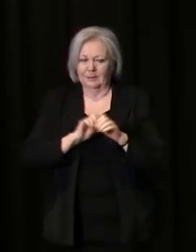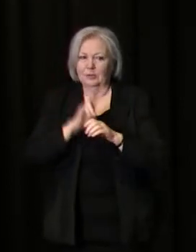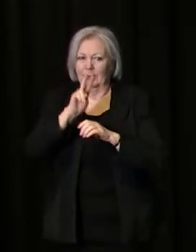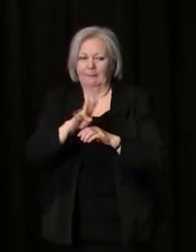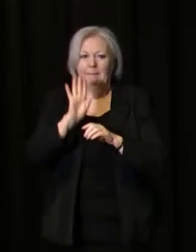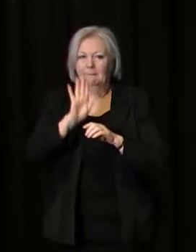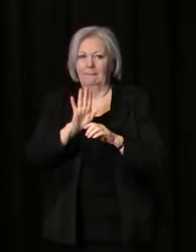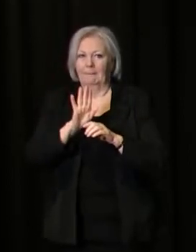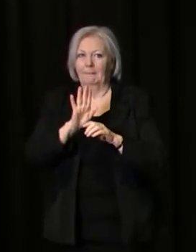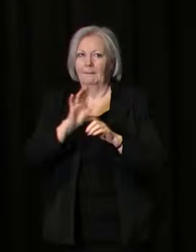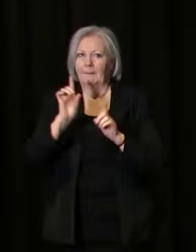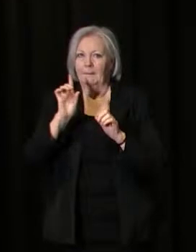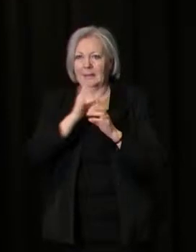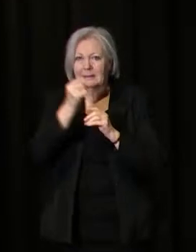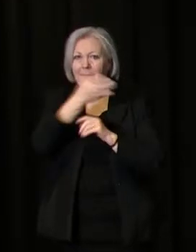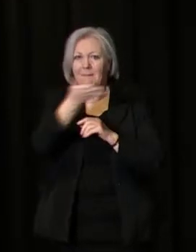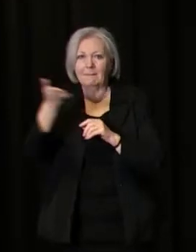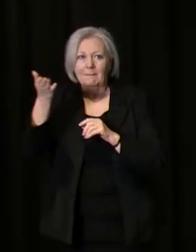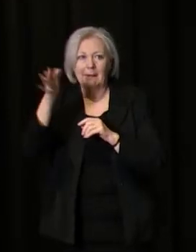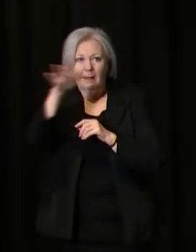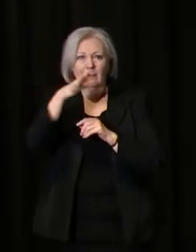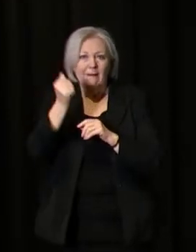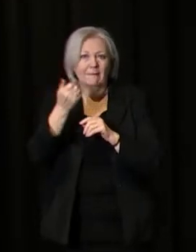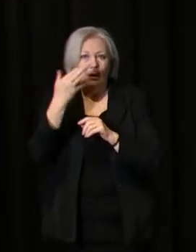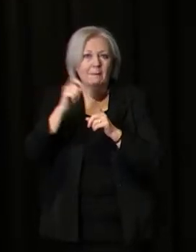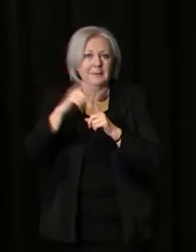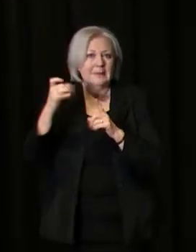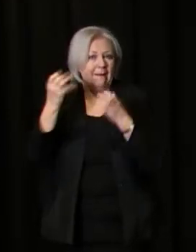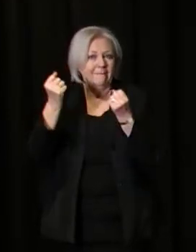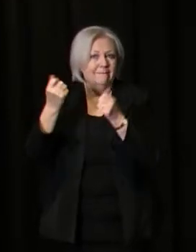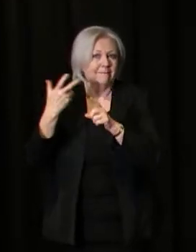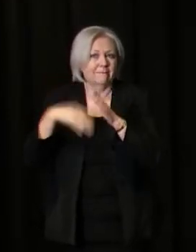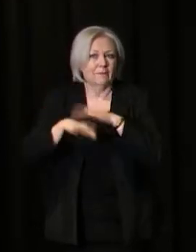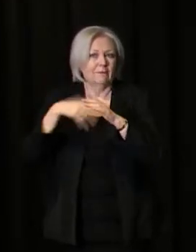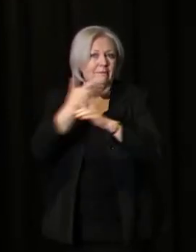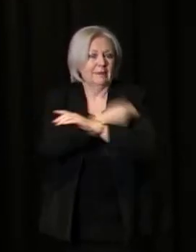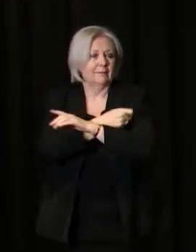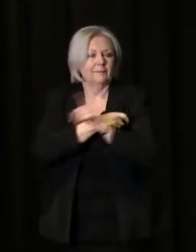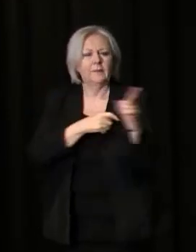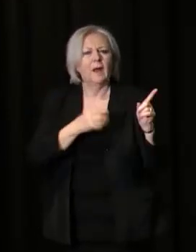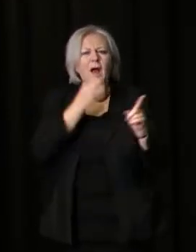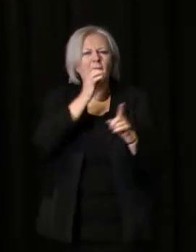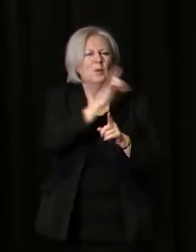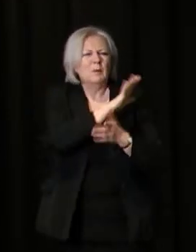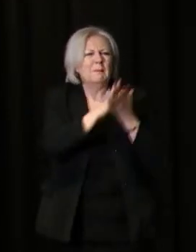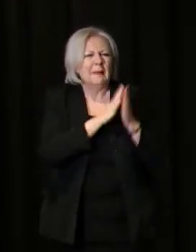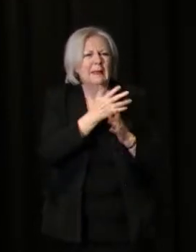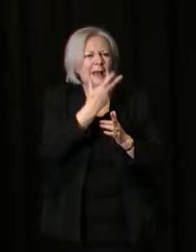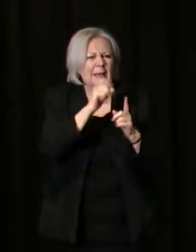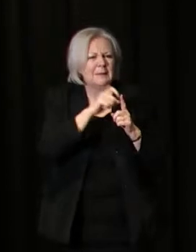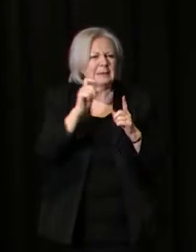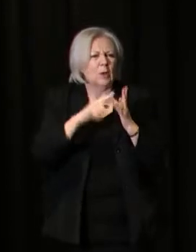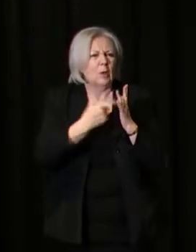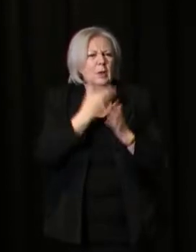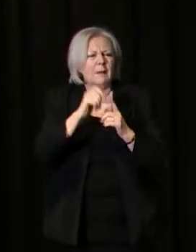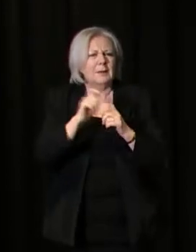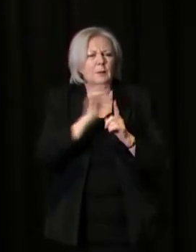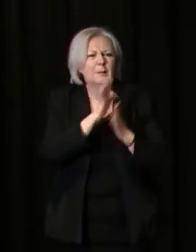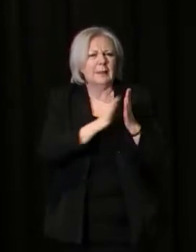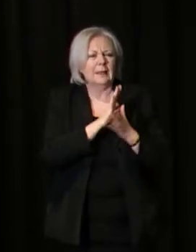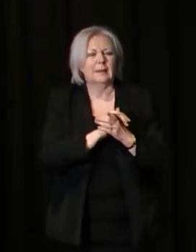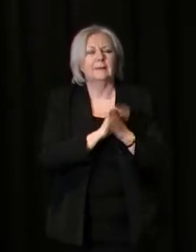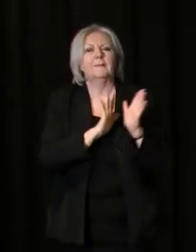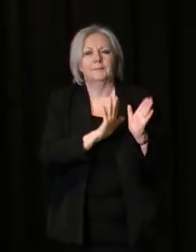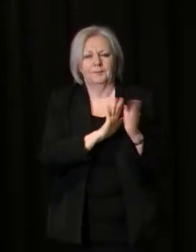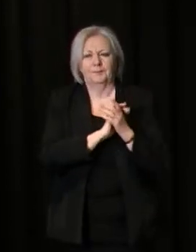over 90% are already in those spaces. So is that at 80% or 90% that applies? That